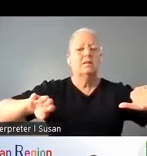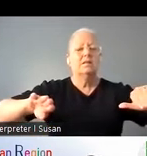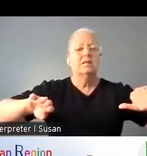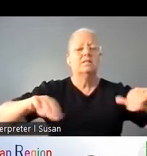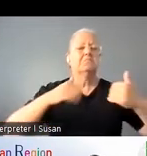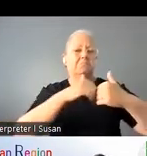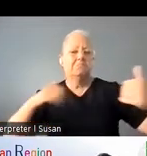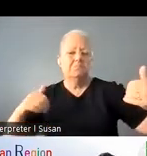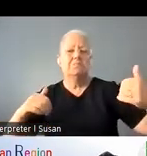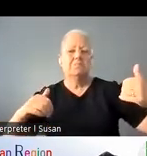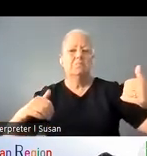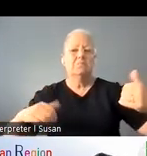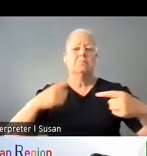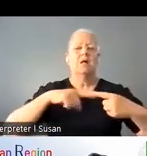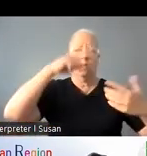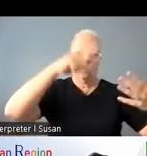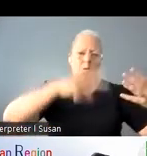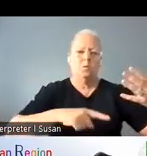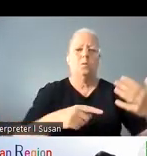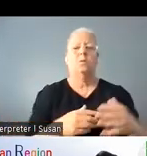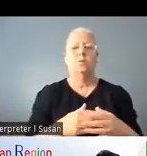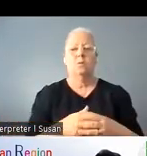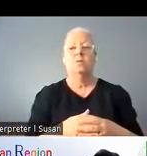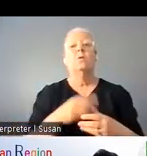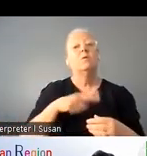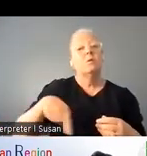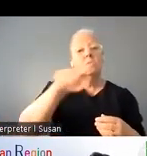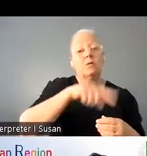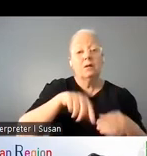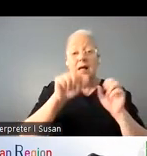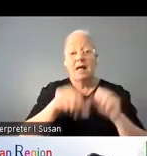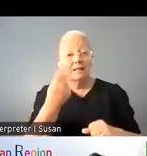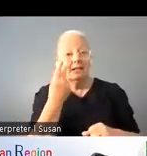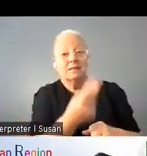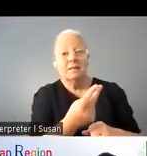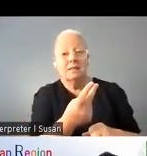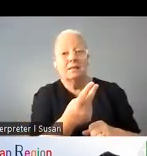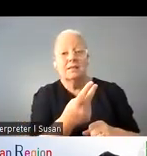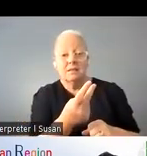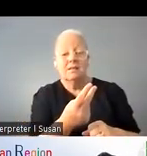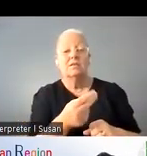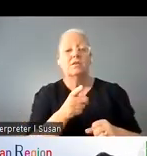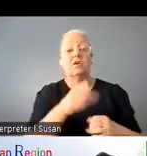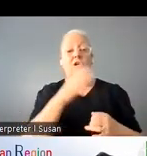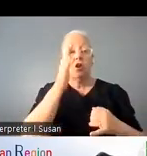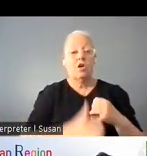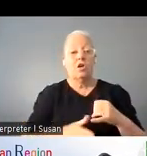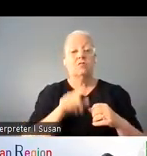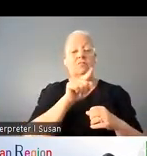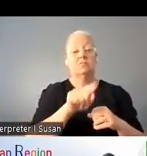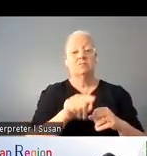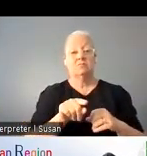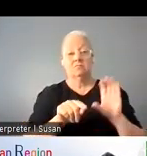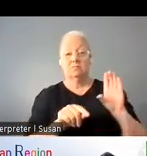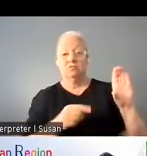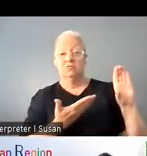and all of them. And for those of you who can see, the left picture is